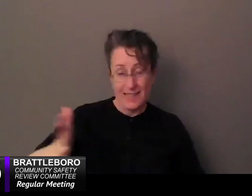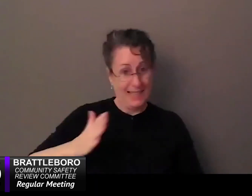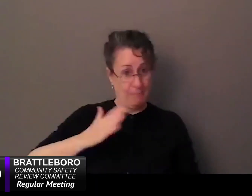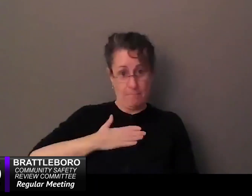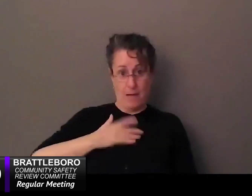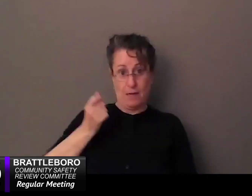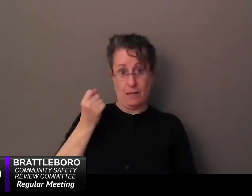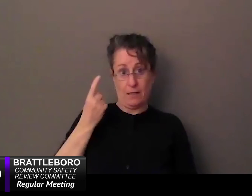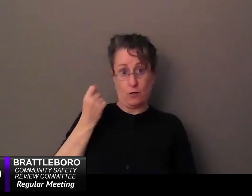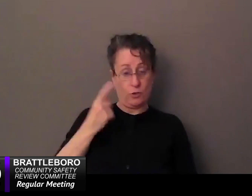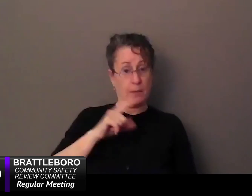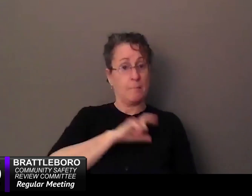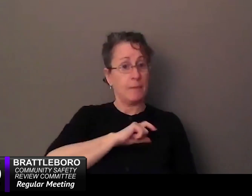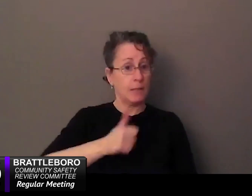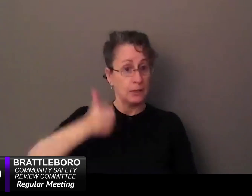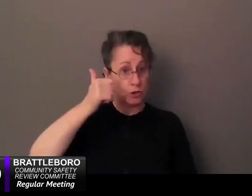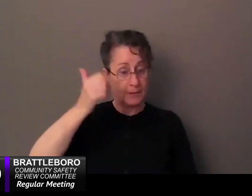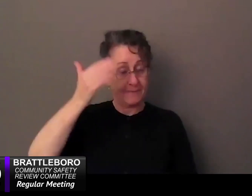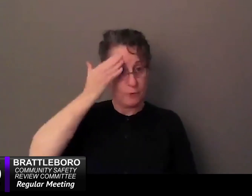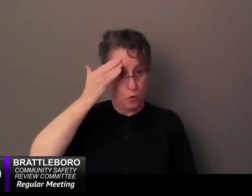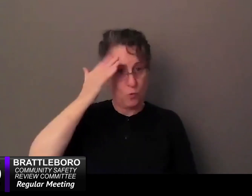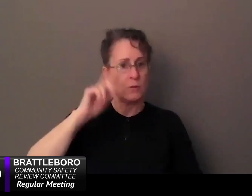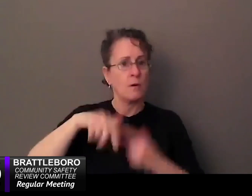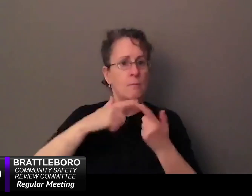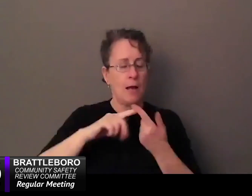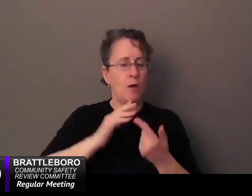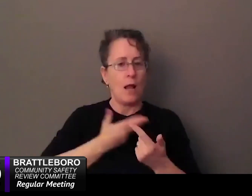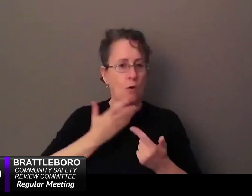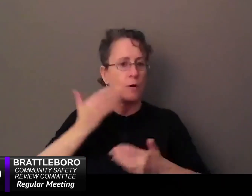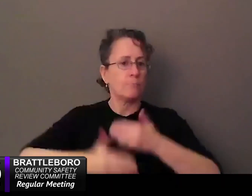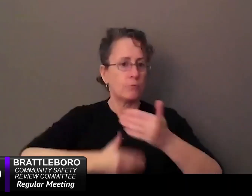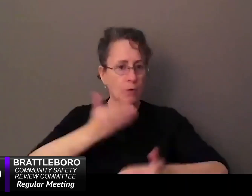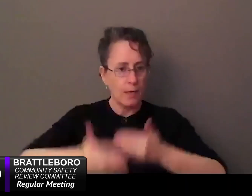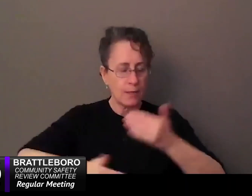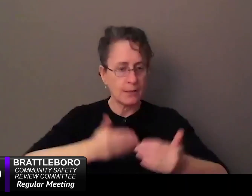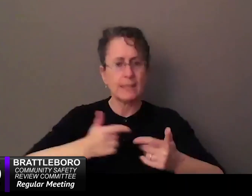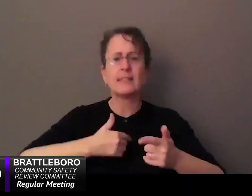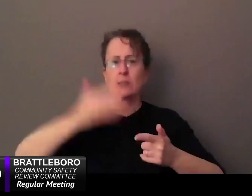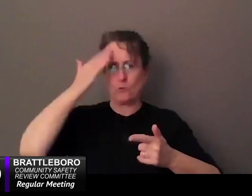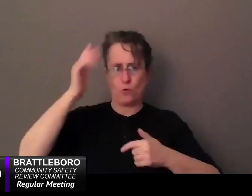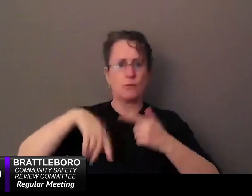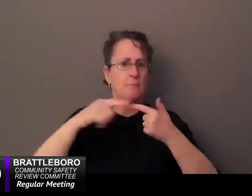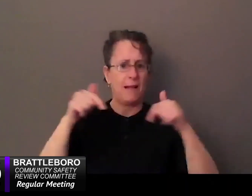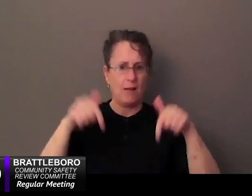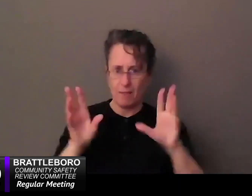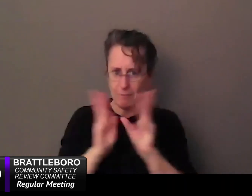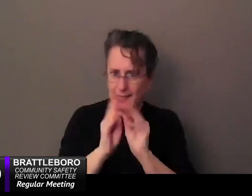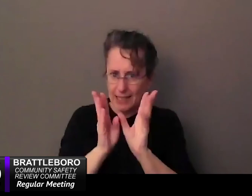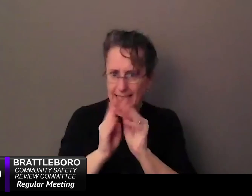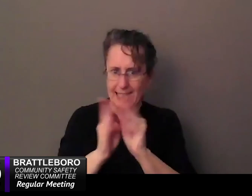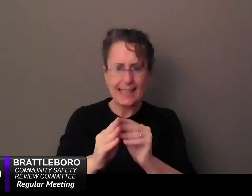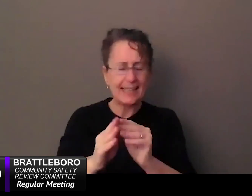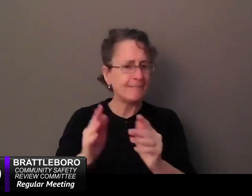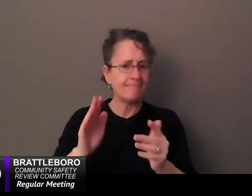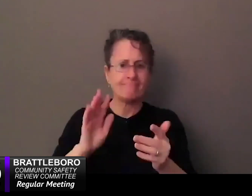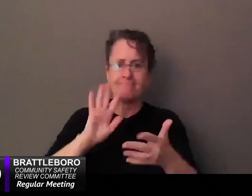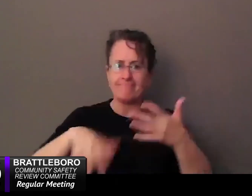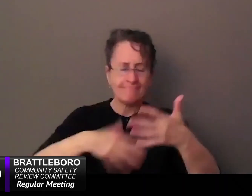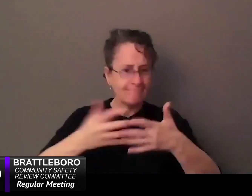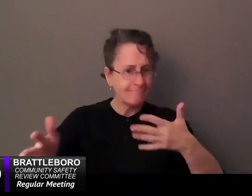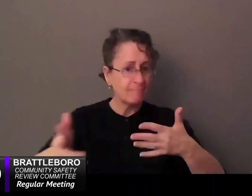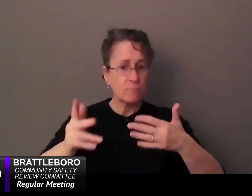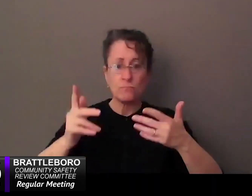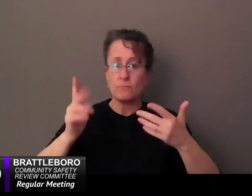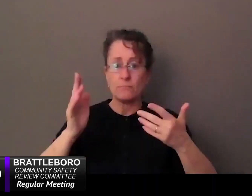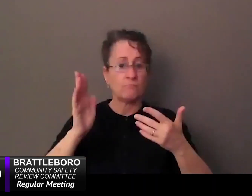The police chief is aware it's happening and is amenable to these meetings, this meeting, and that is moving forward. We